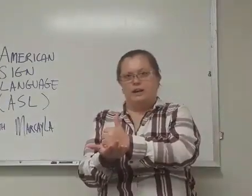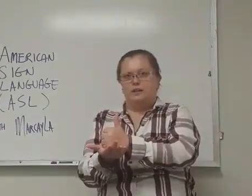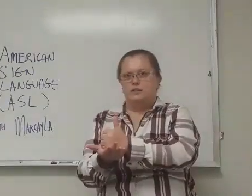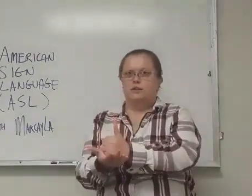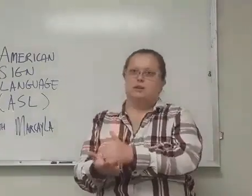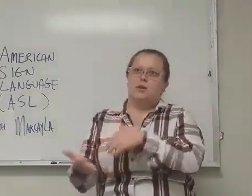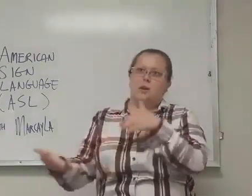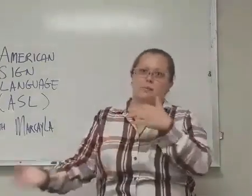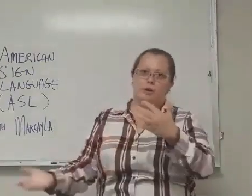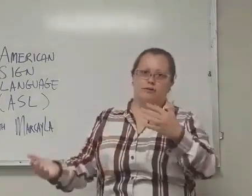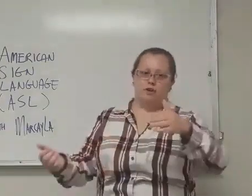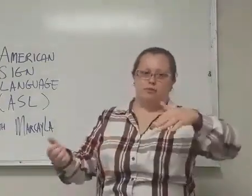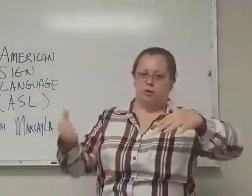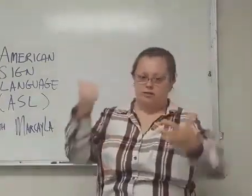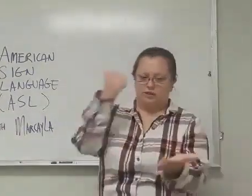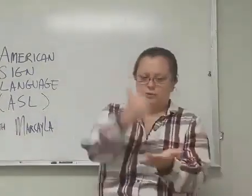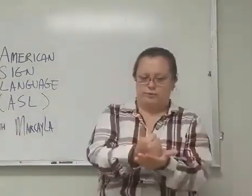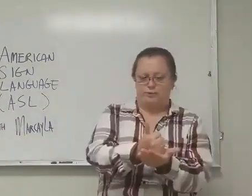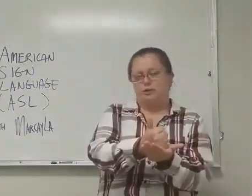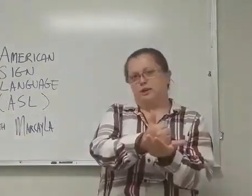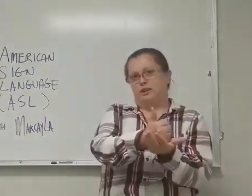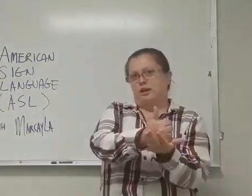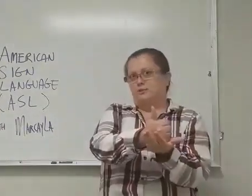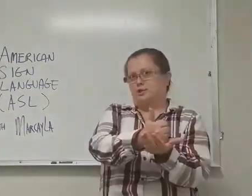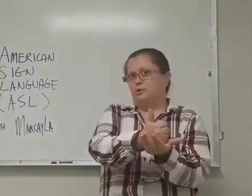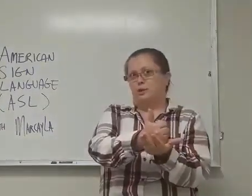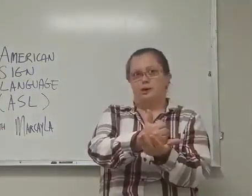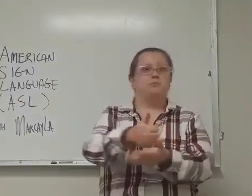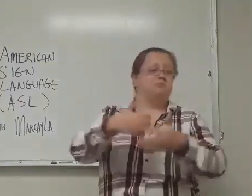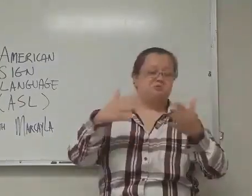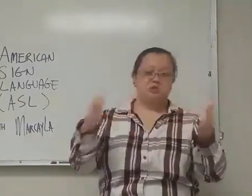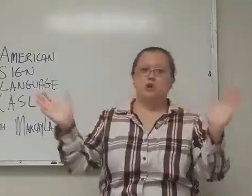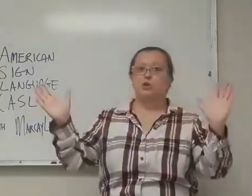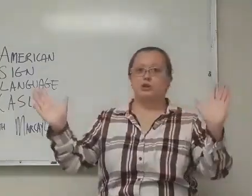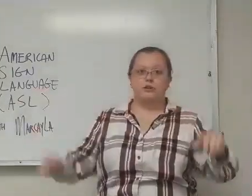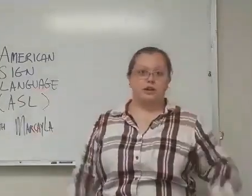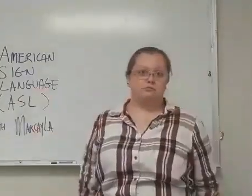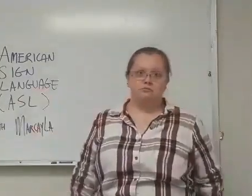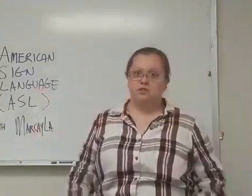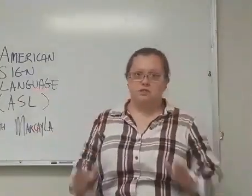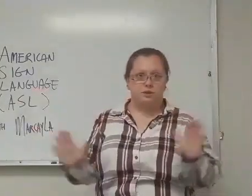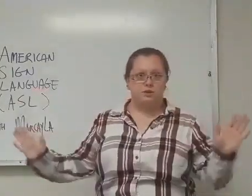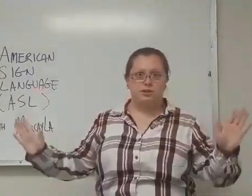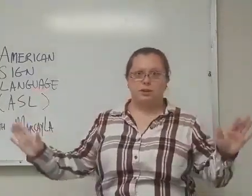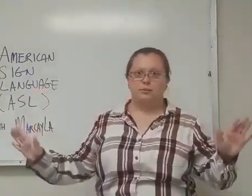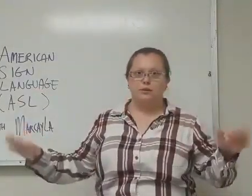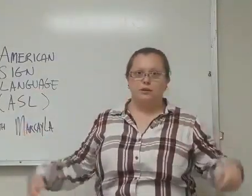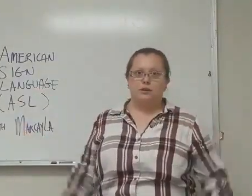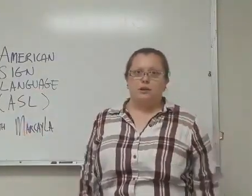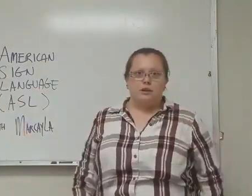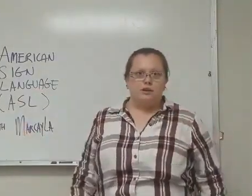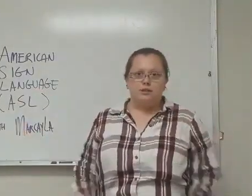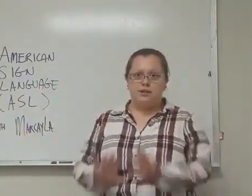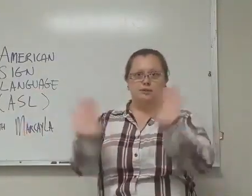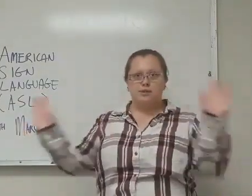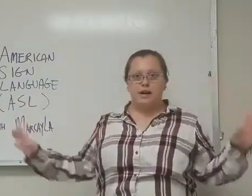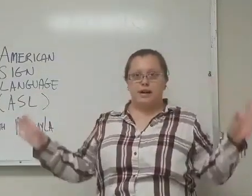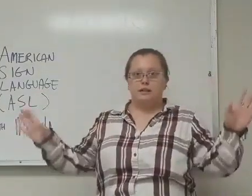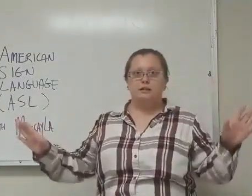hand, but if you're more comfortable doing it the opposite way, totally fine. Still the same sign.